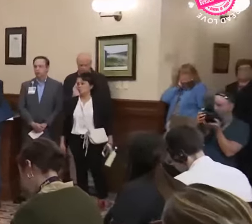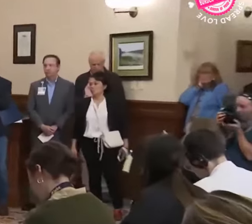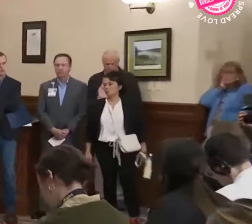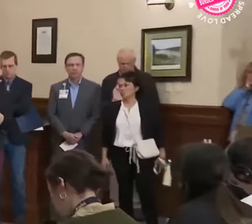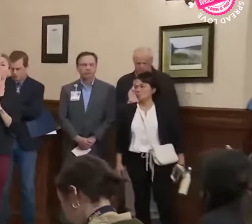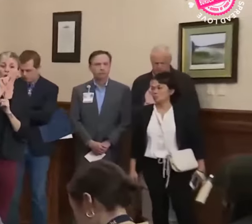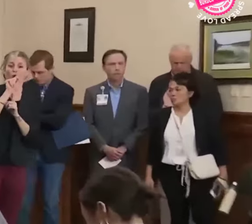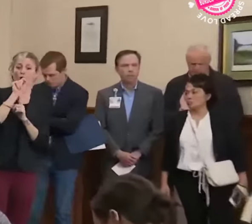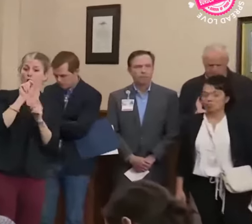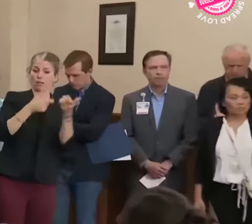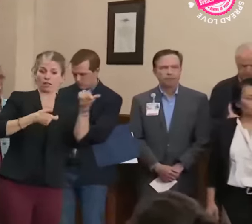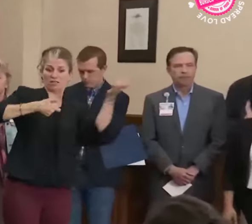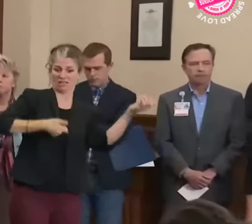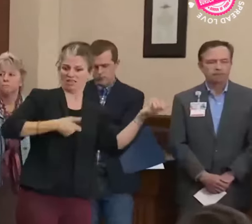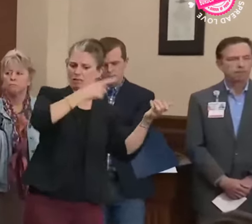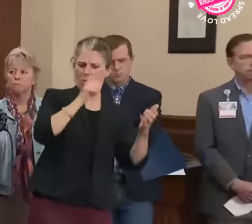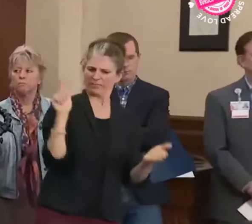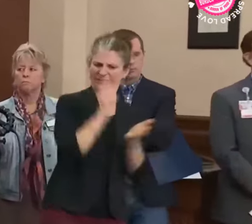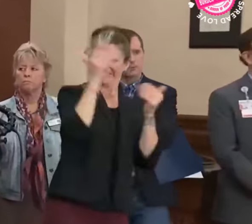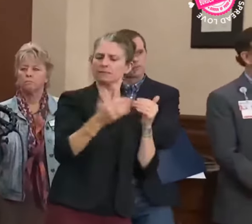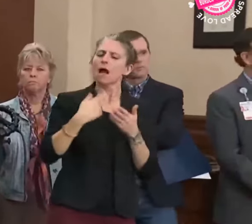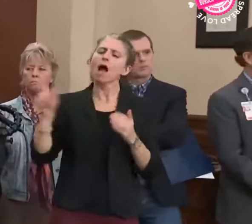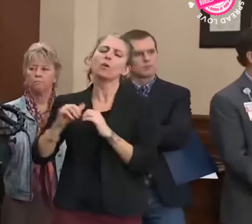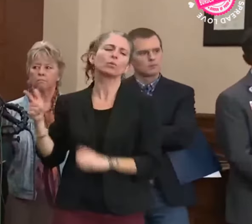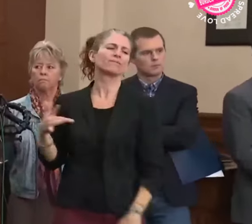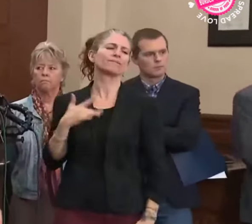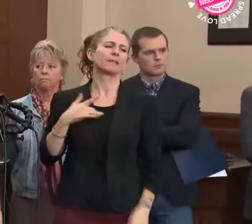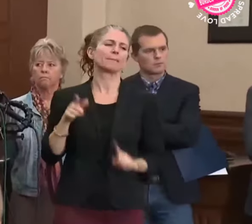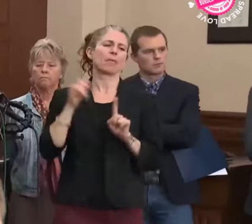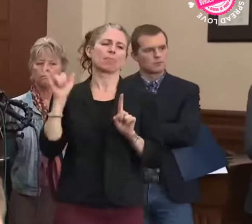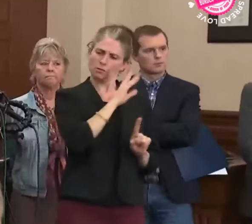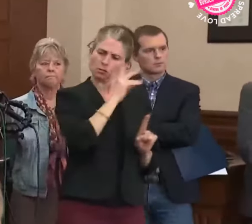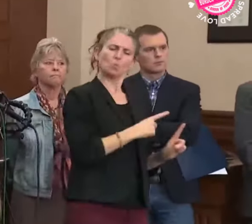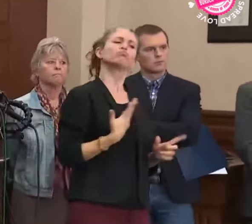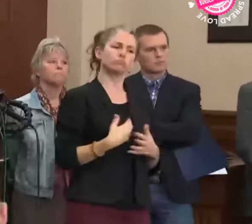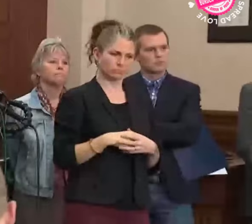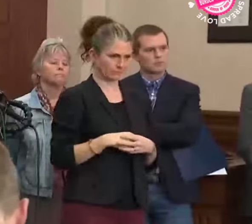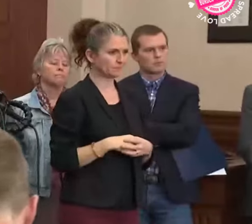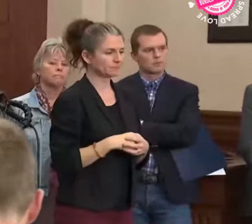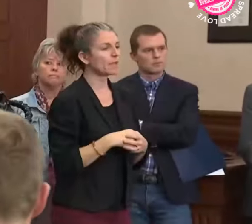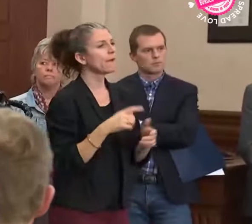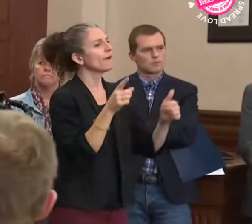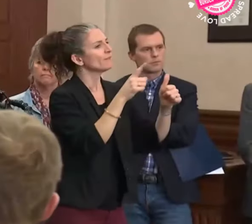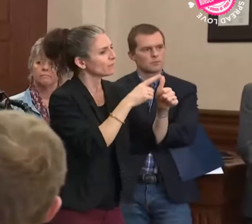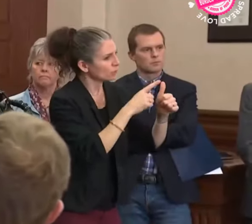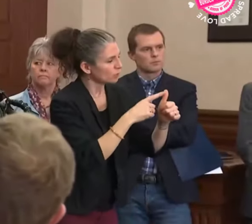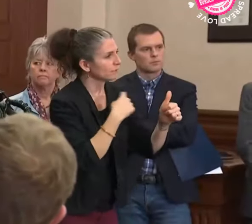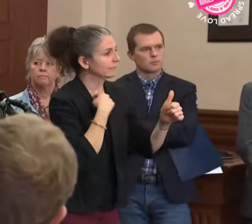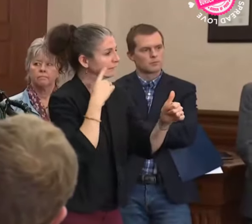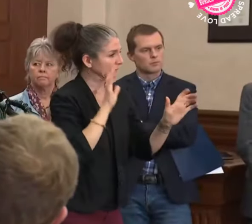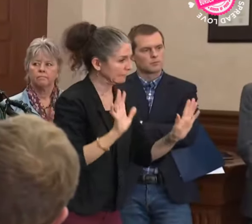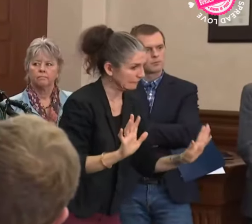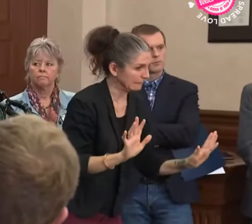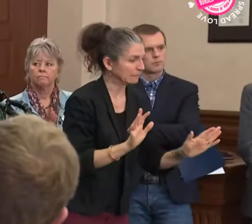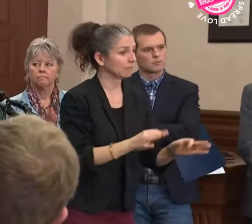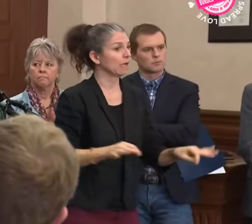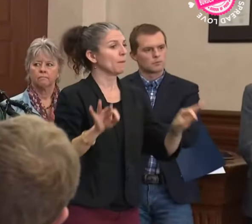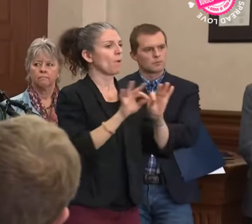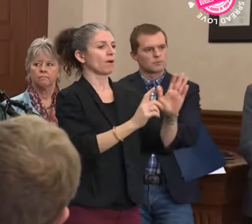let me say that I think it is more important that we ban very high